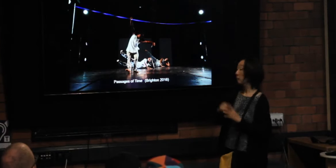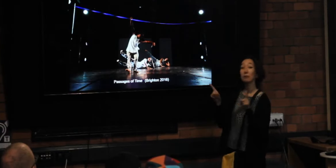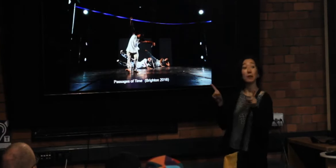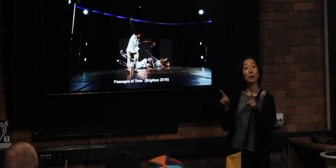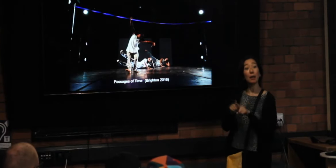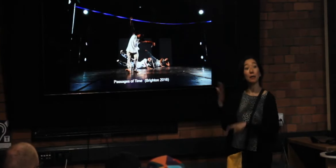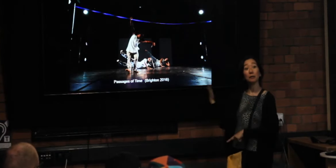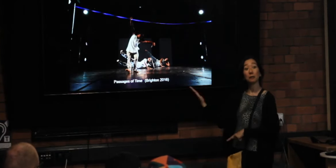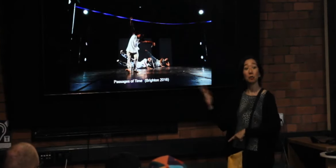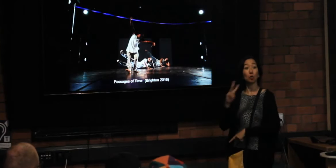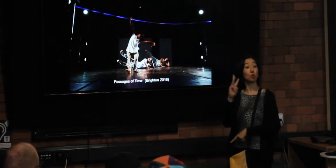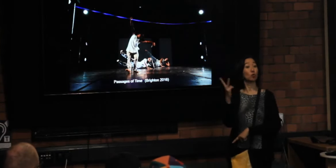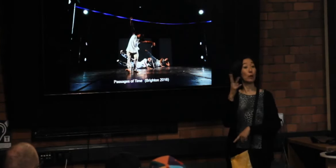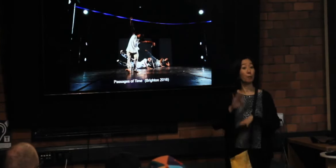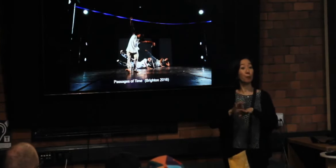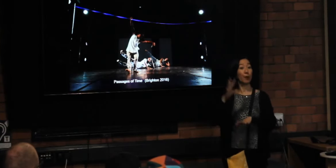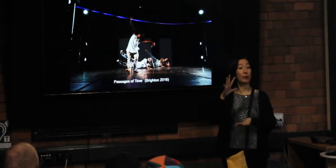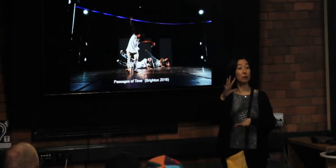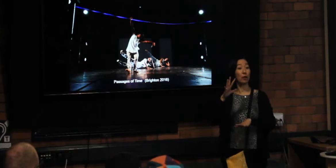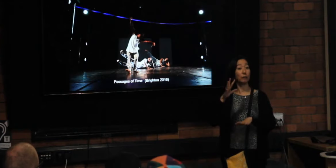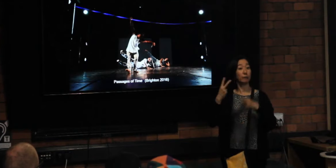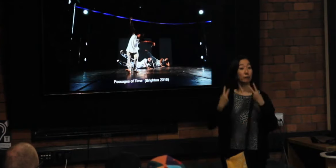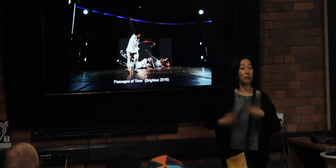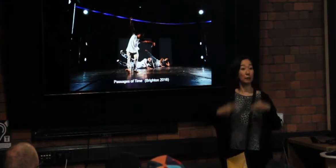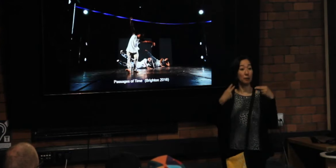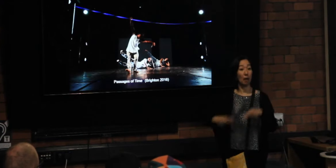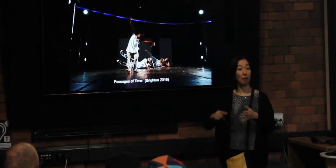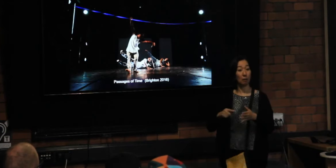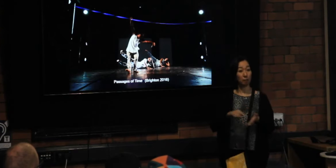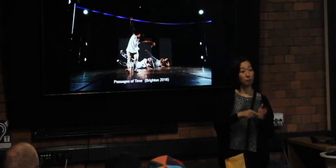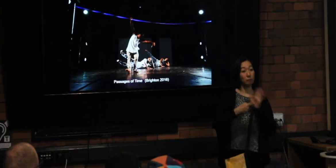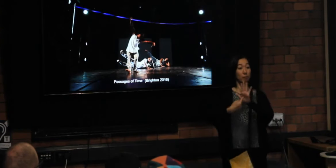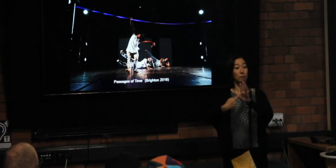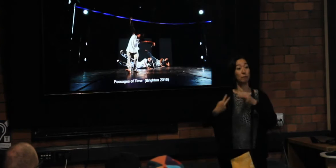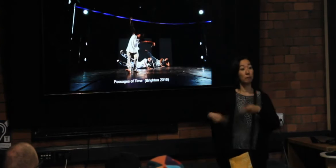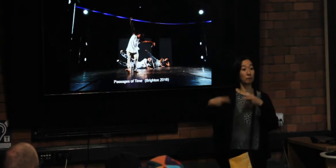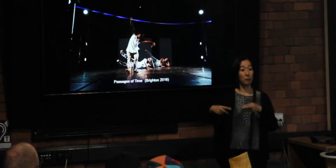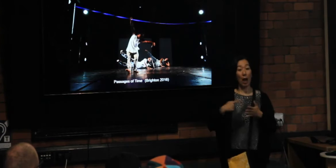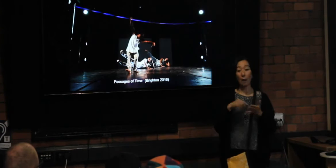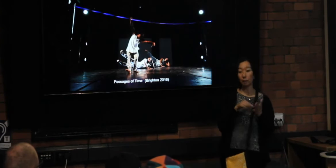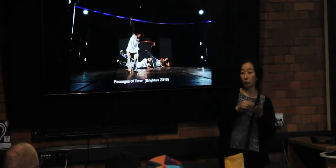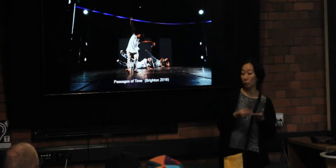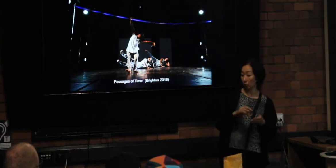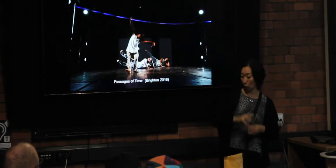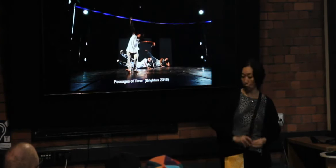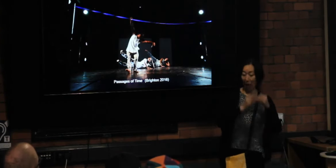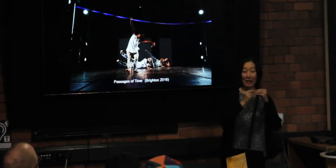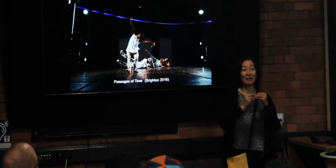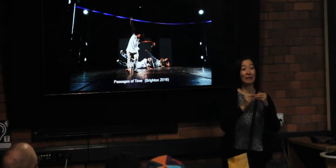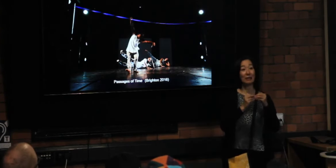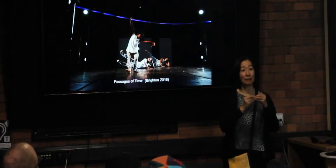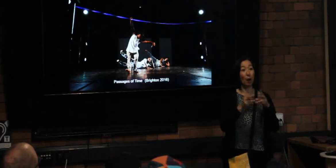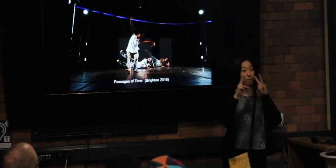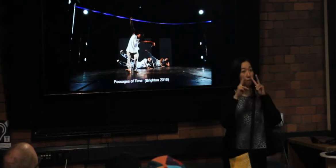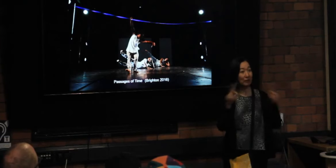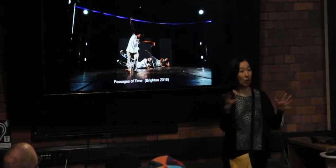I worked as a choreographer, and this image shows 3 of my professional dancers